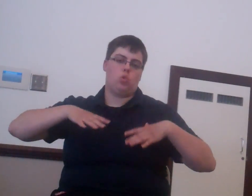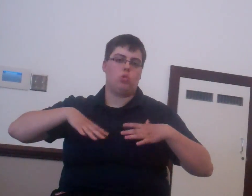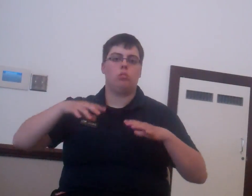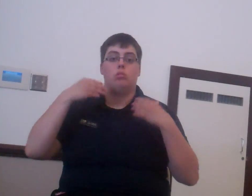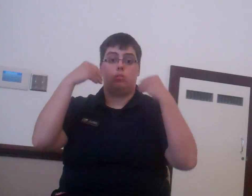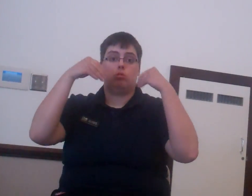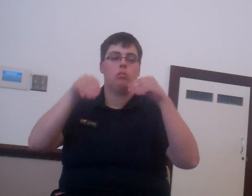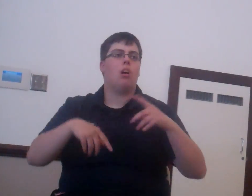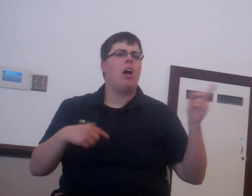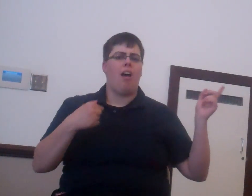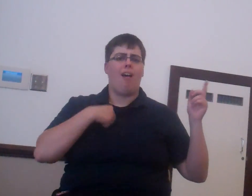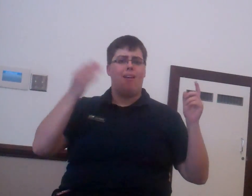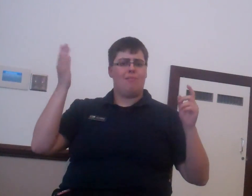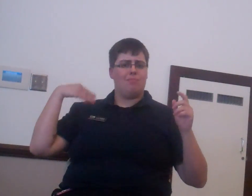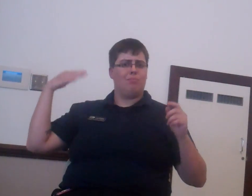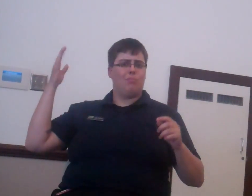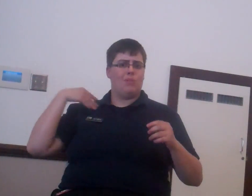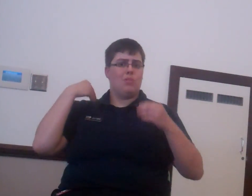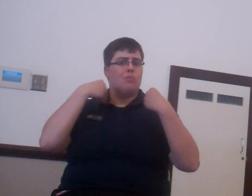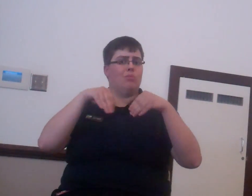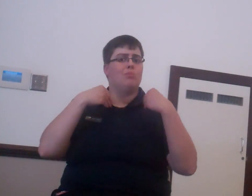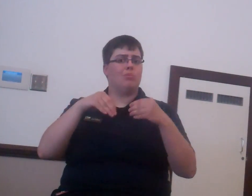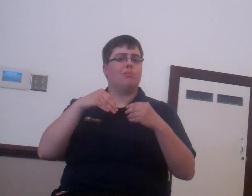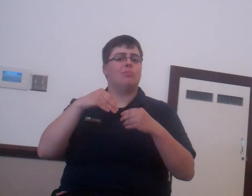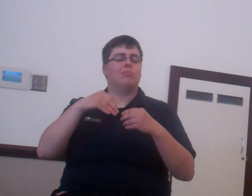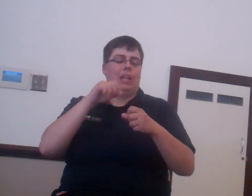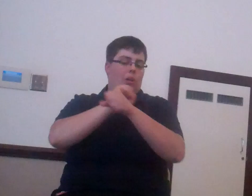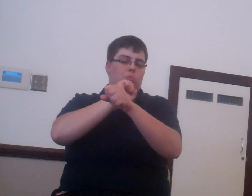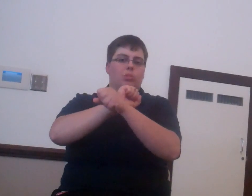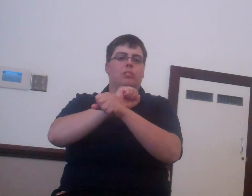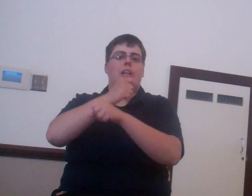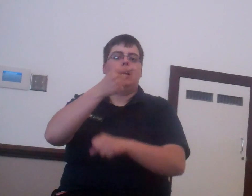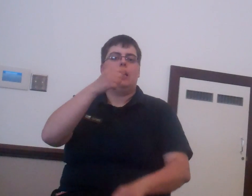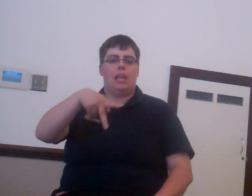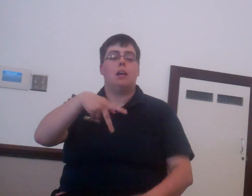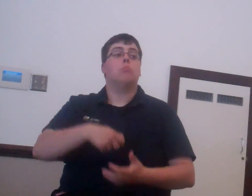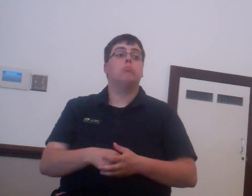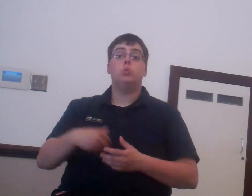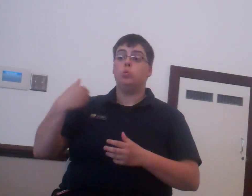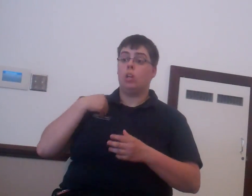board in your house? What? No. I do. I